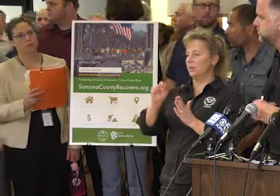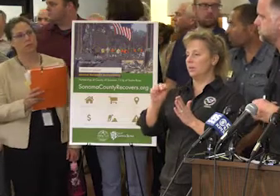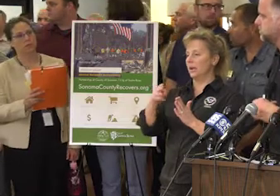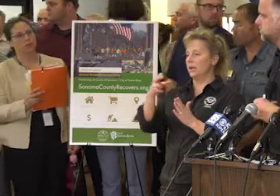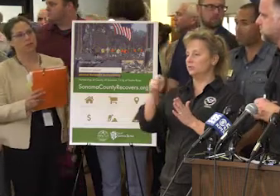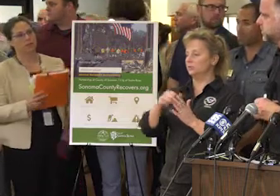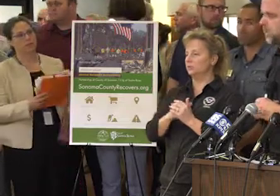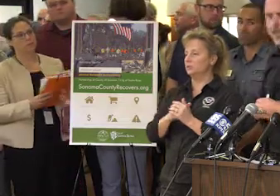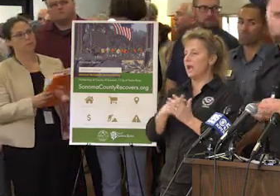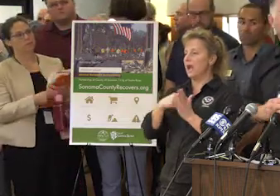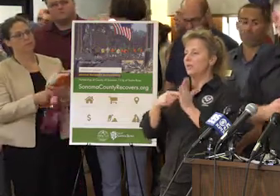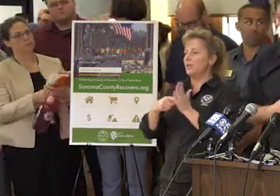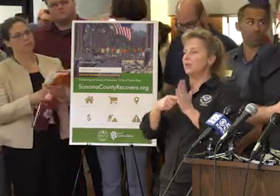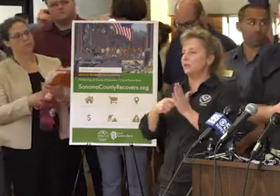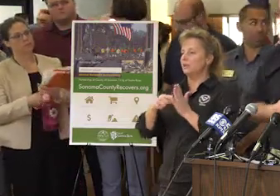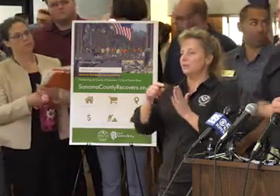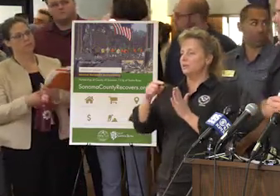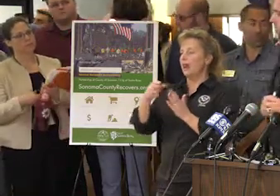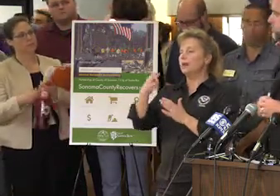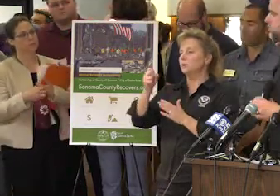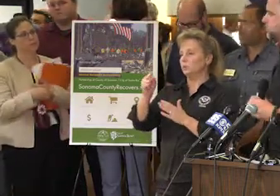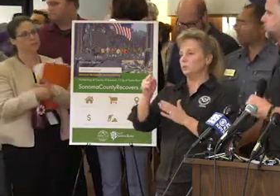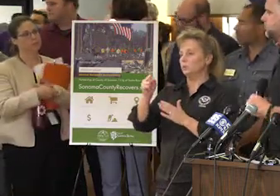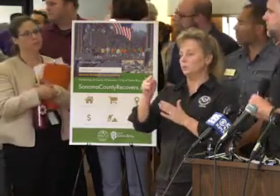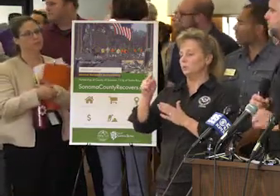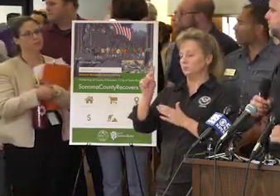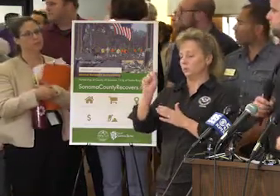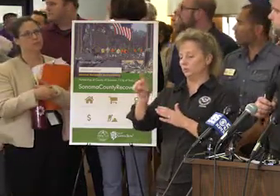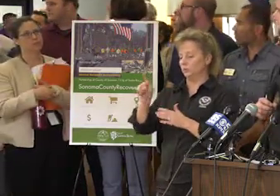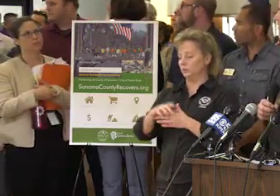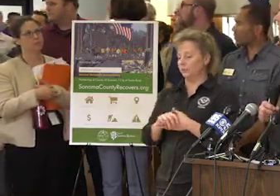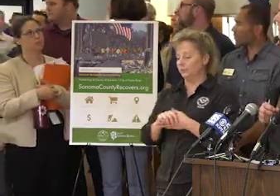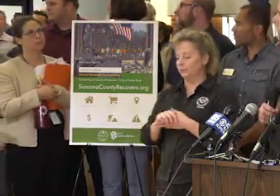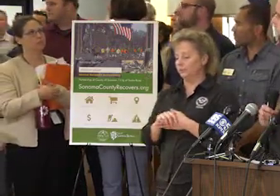Louder. I'll repeat it. So the question is,